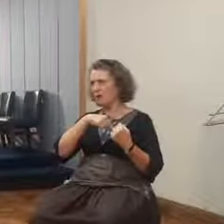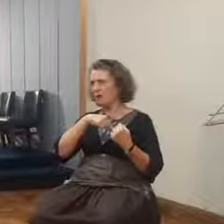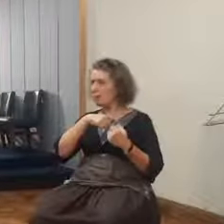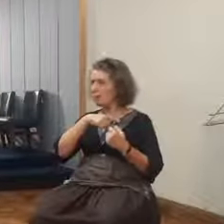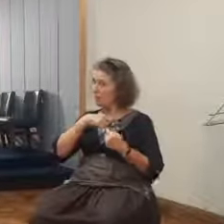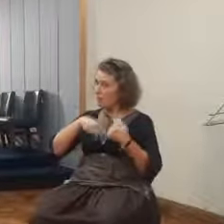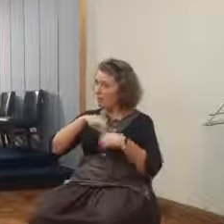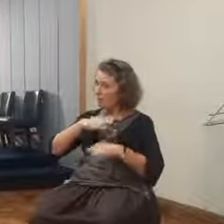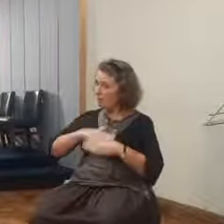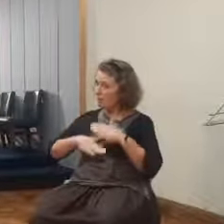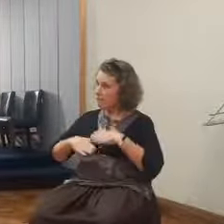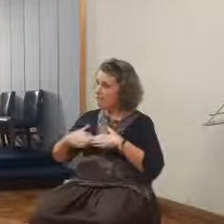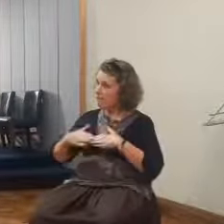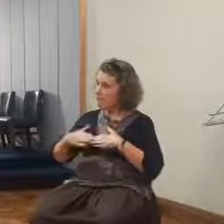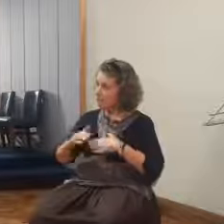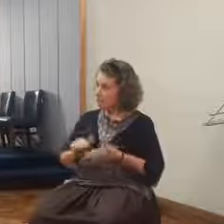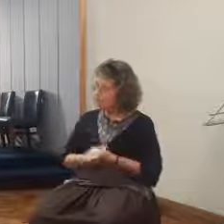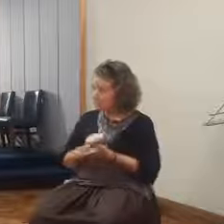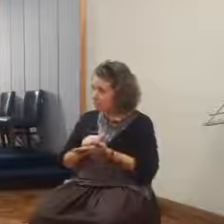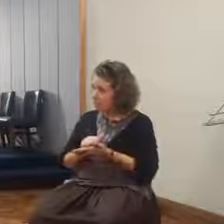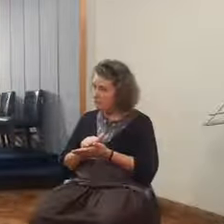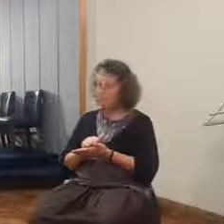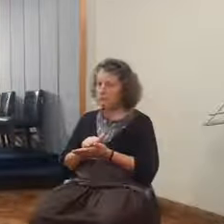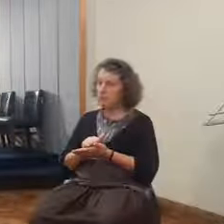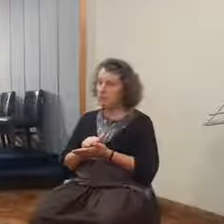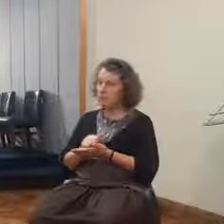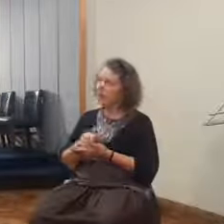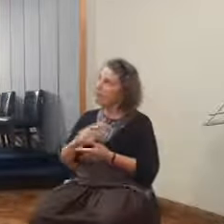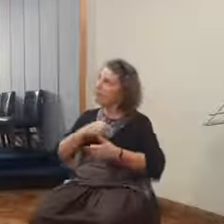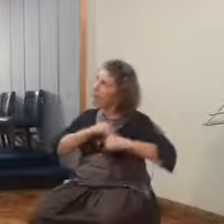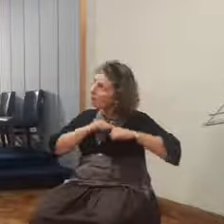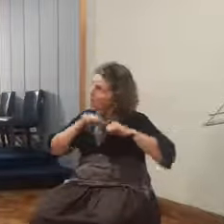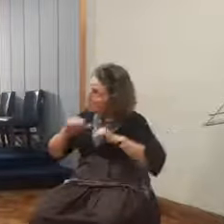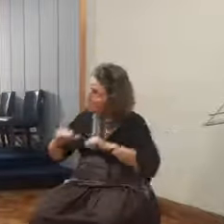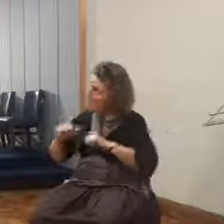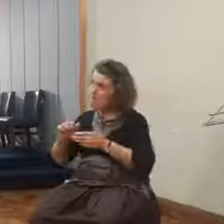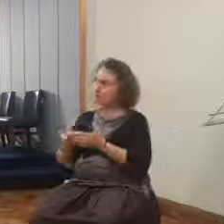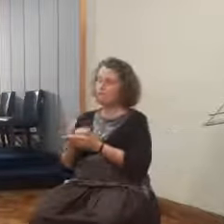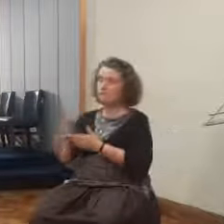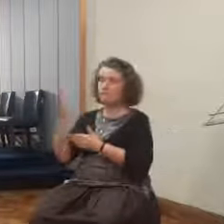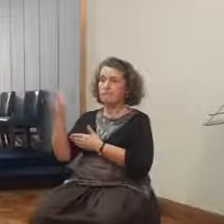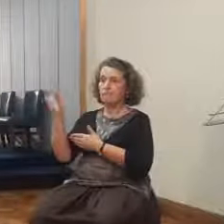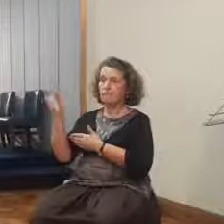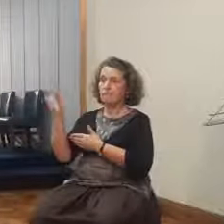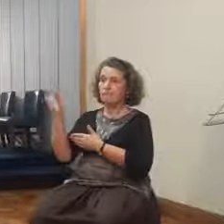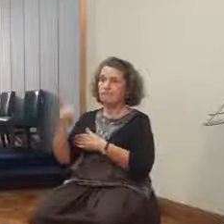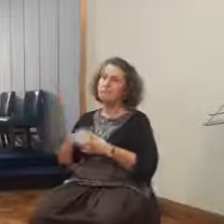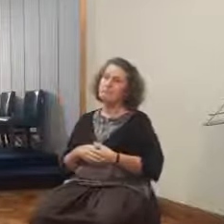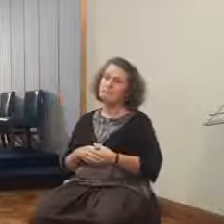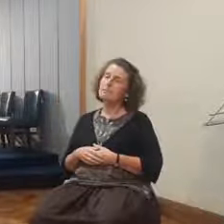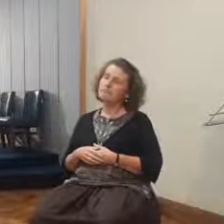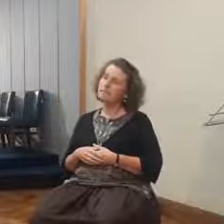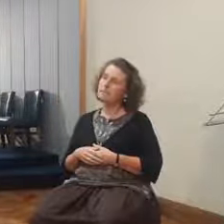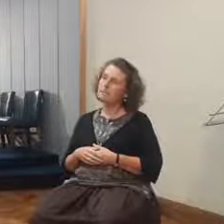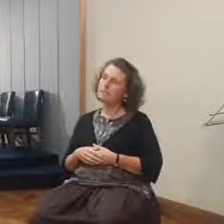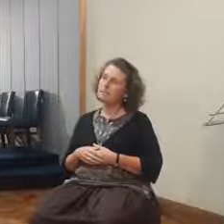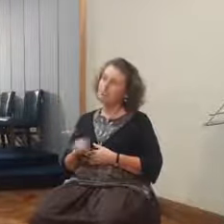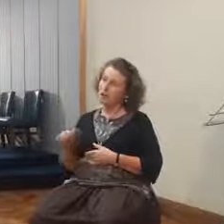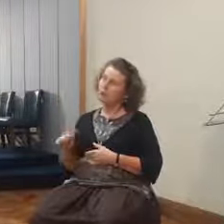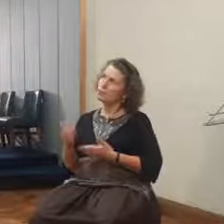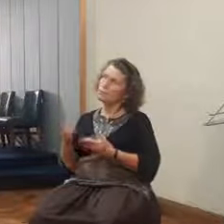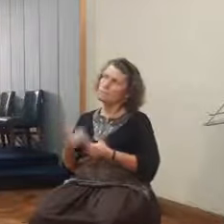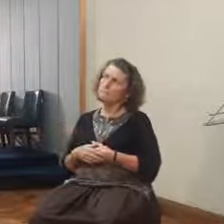who are pleasing to him? Are we those in whom and from whom praise is not a contradiction,